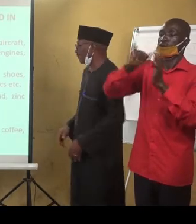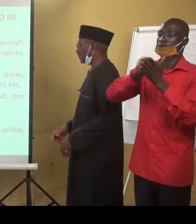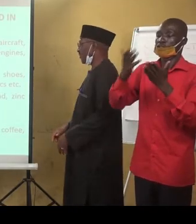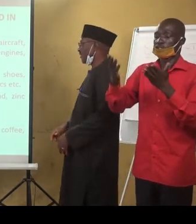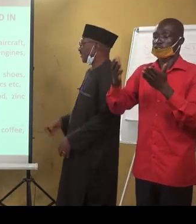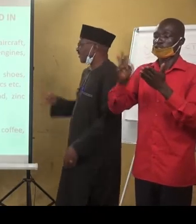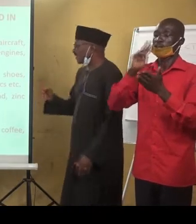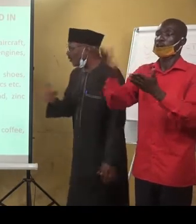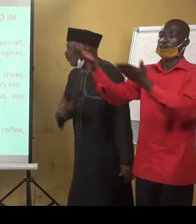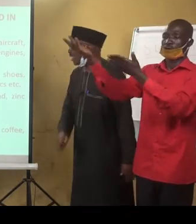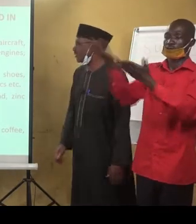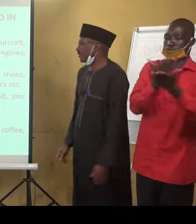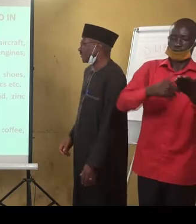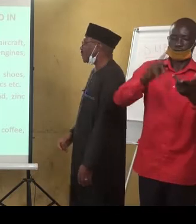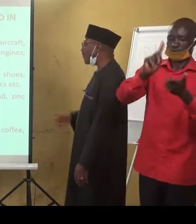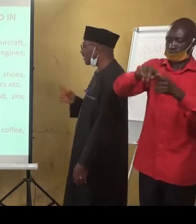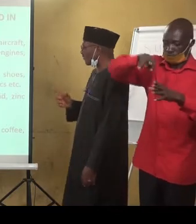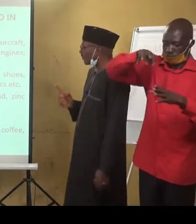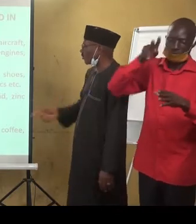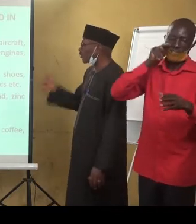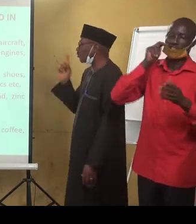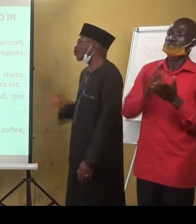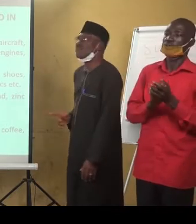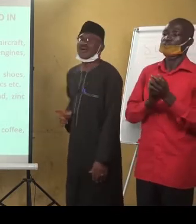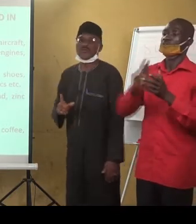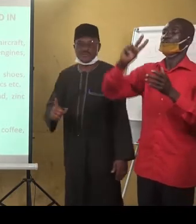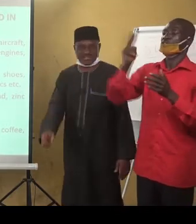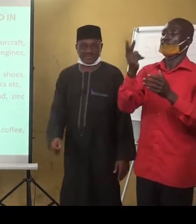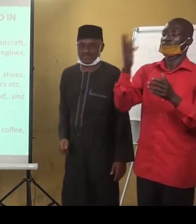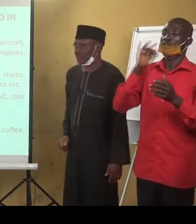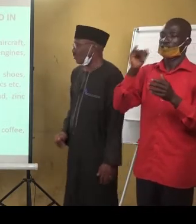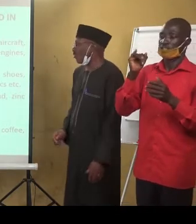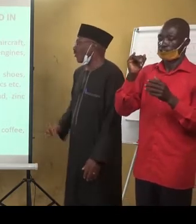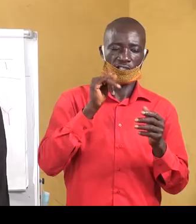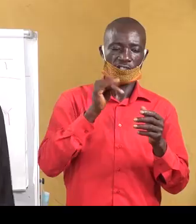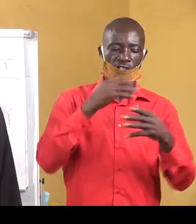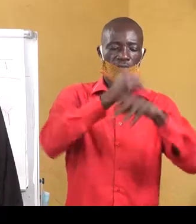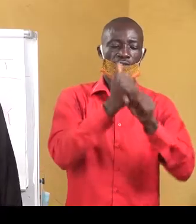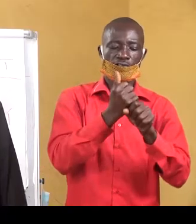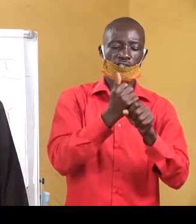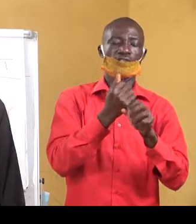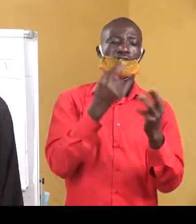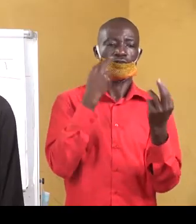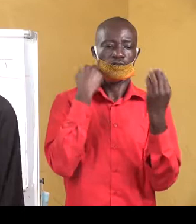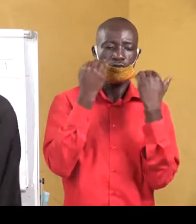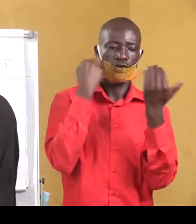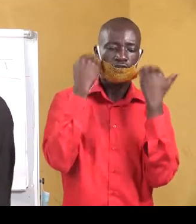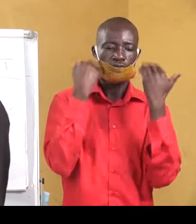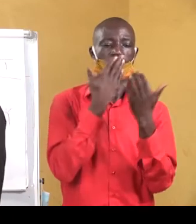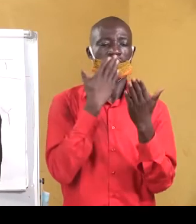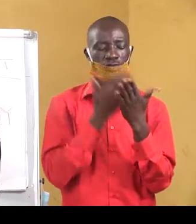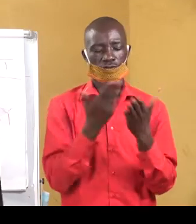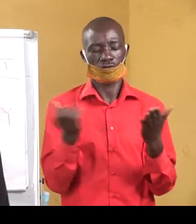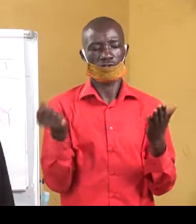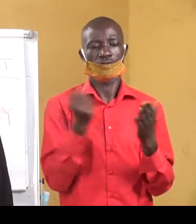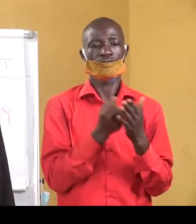country. The second one is manufactured consumer goods. What do you understand by manufactured consumer